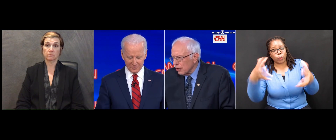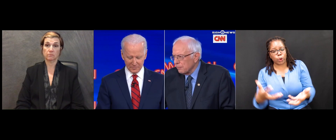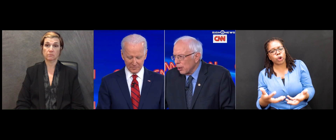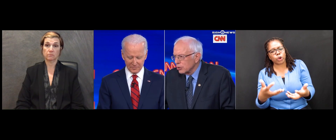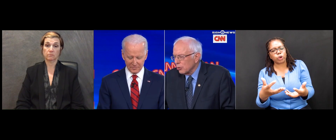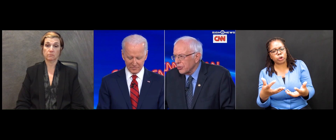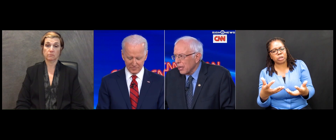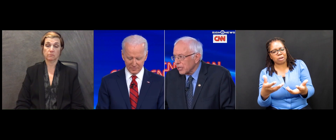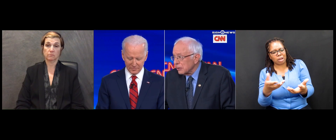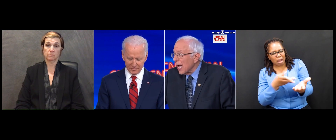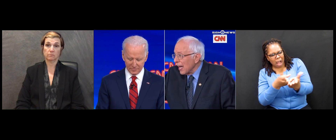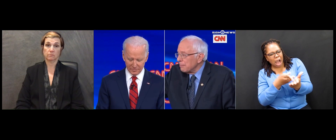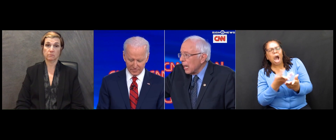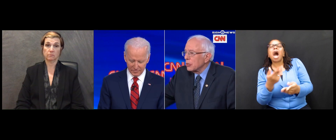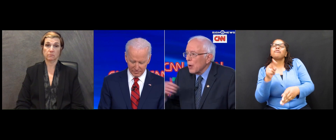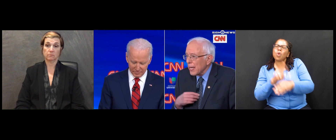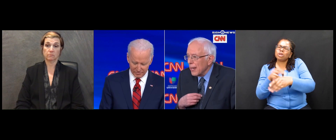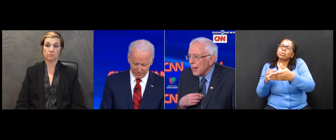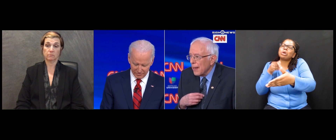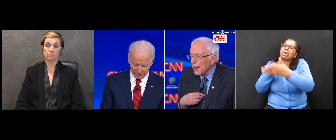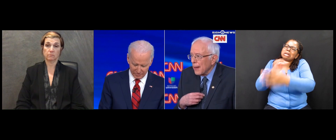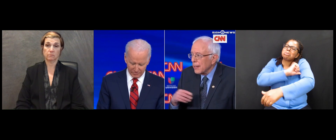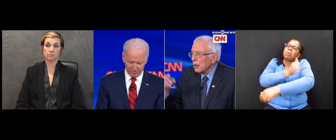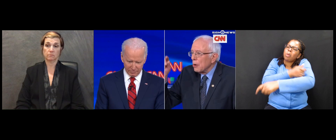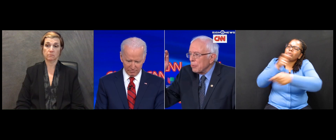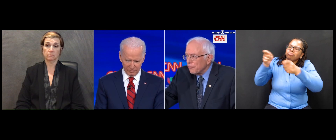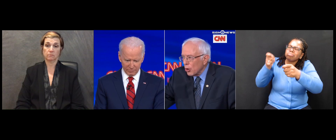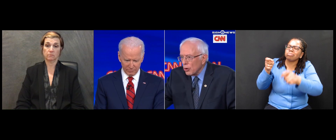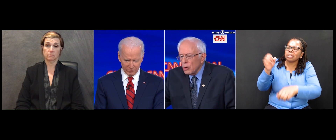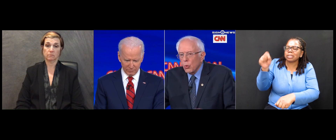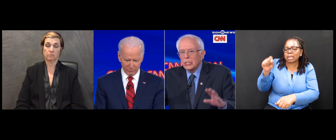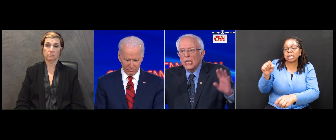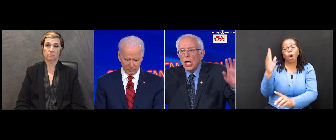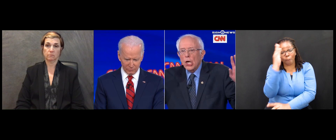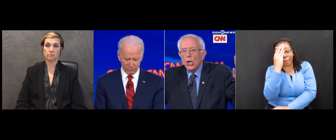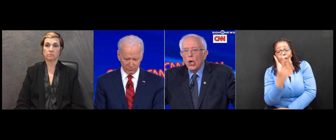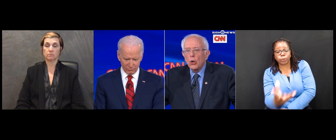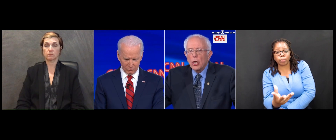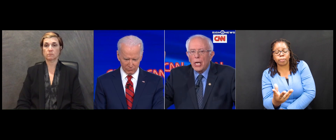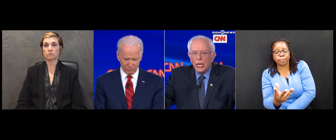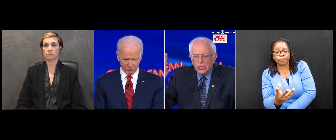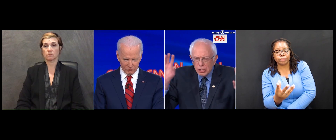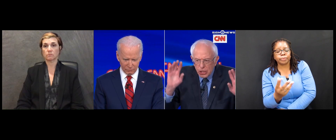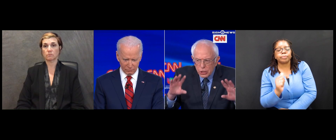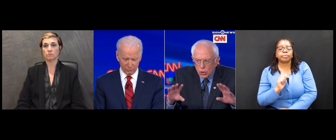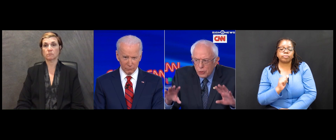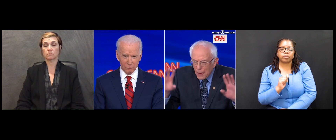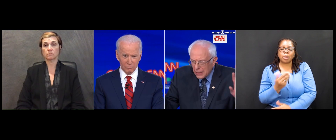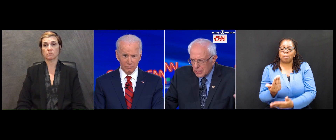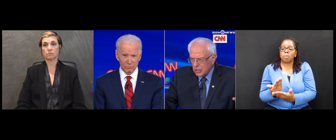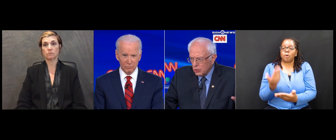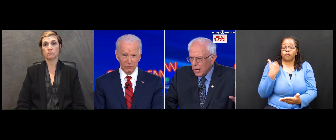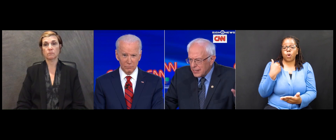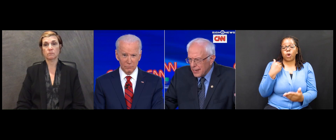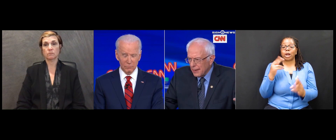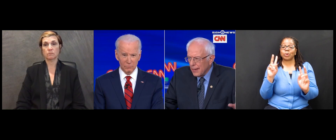course, we are opposed to authoritarianism. And by the way, you know, before it was considered good policy, good idea,